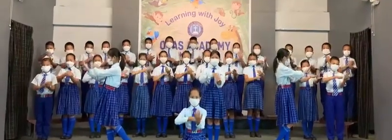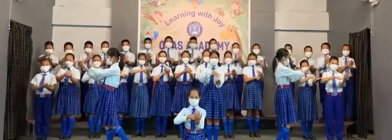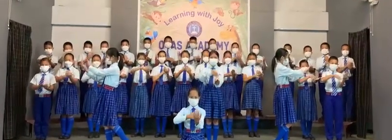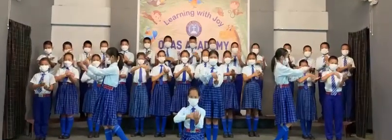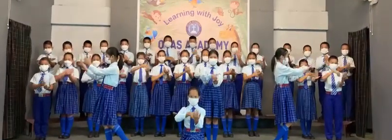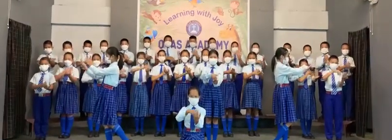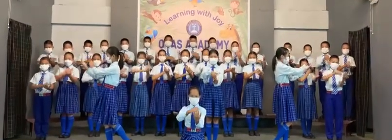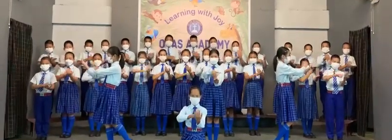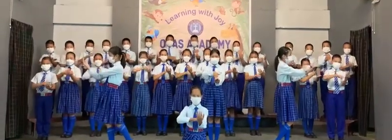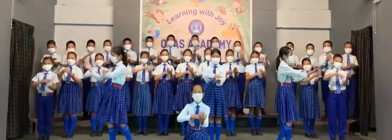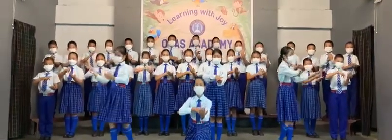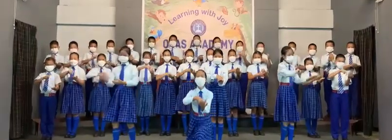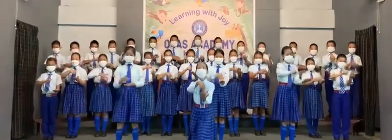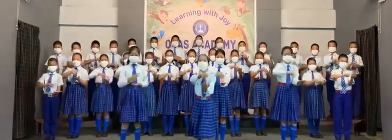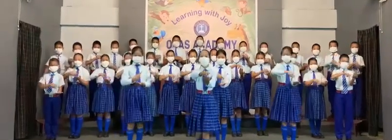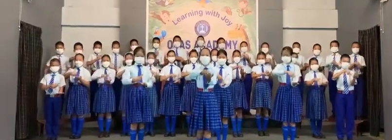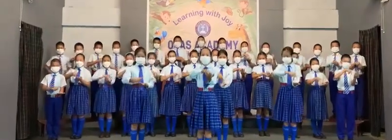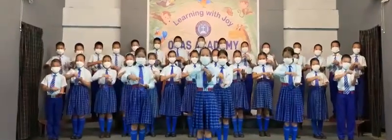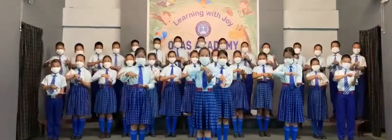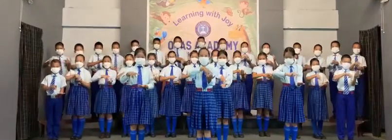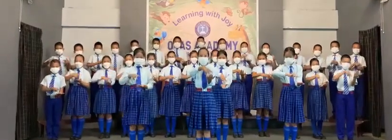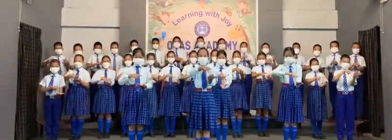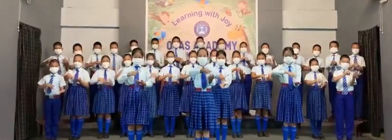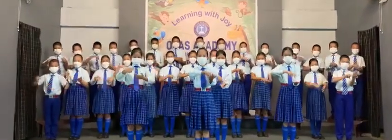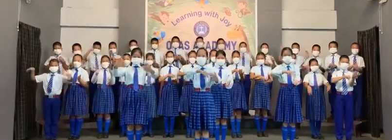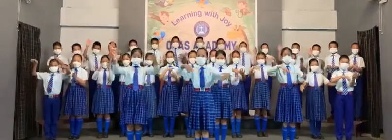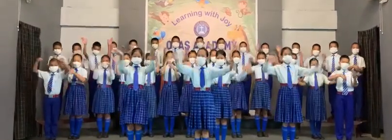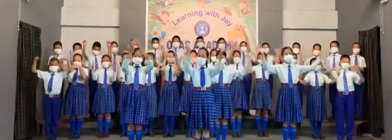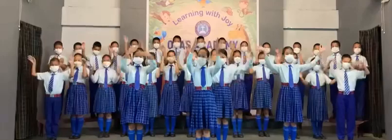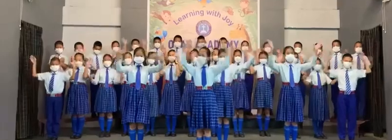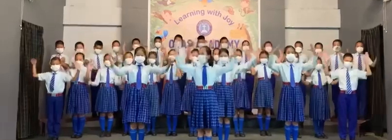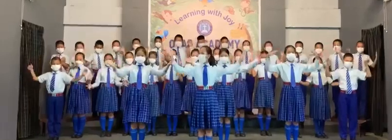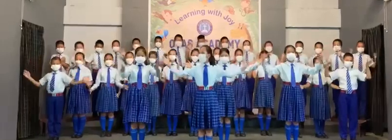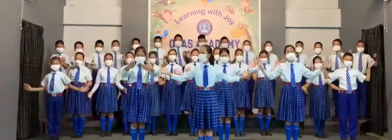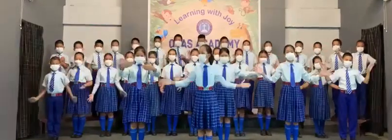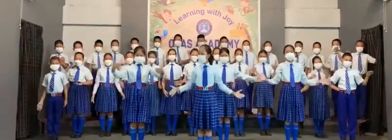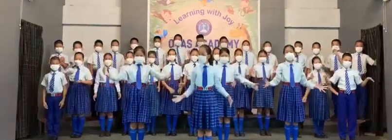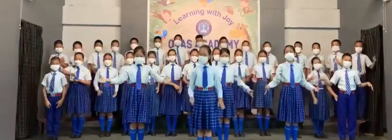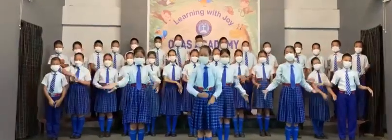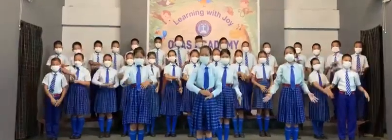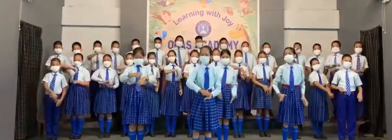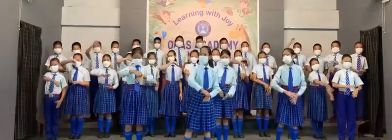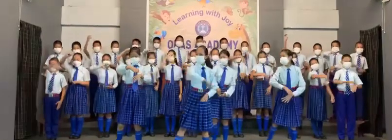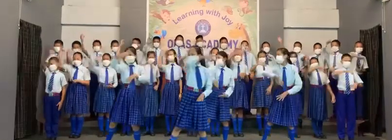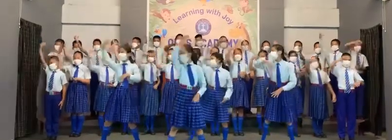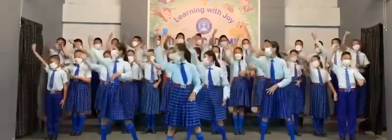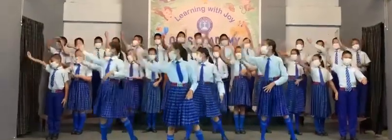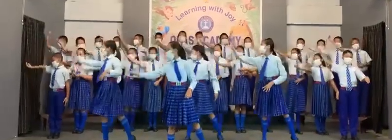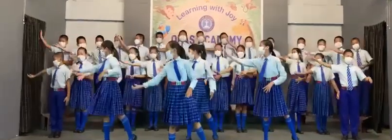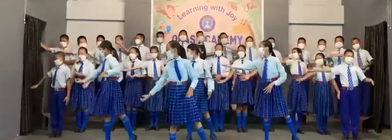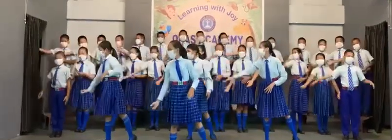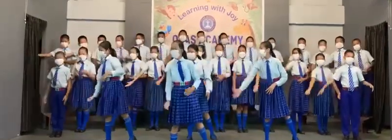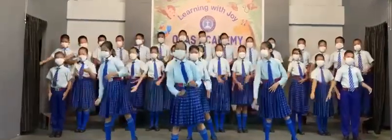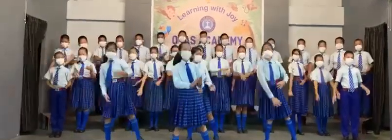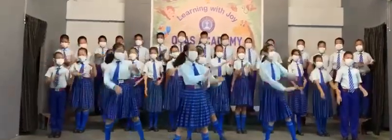any song I can dance, I can fly, and touch the rainbow